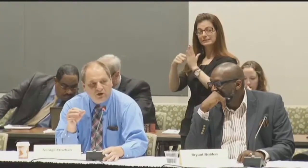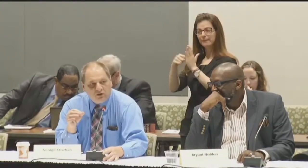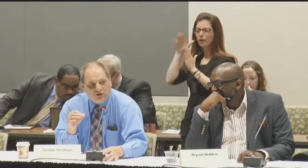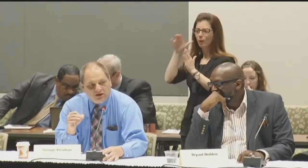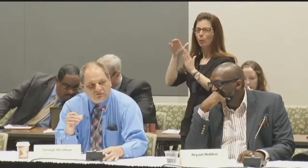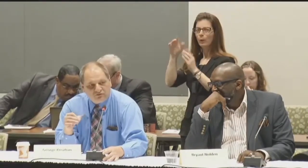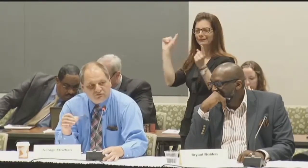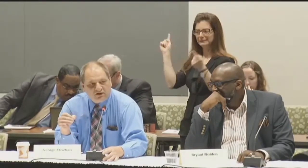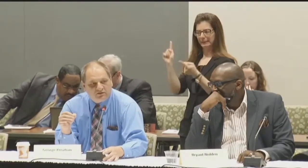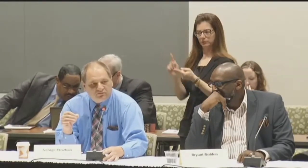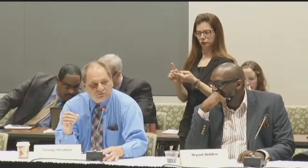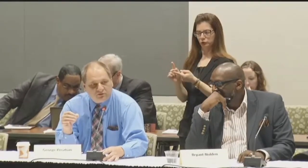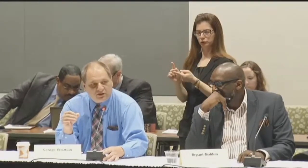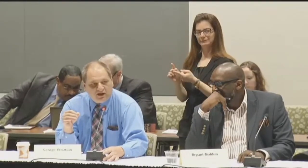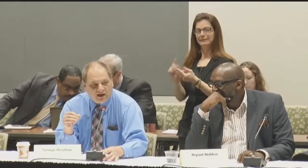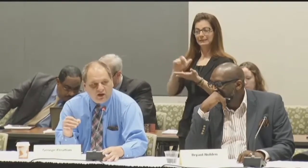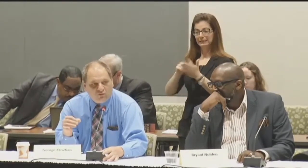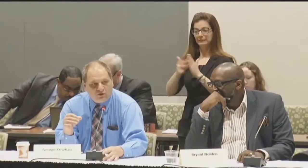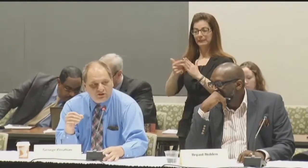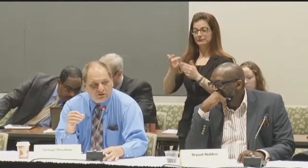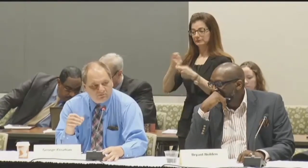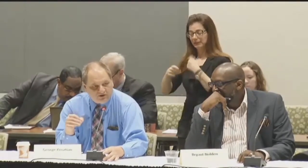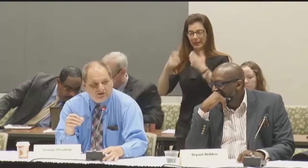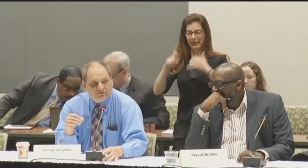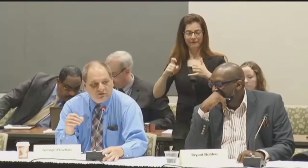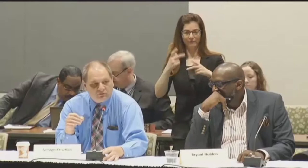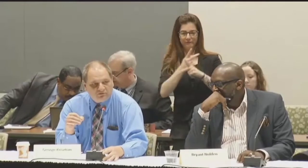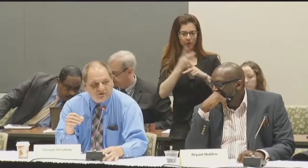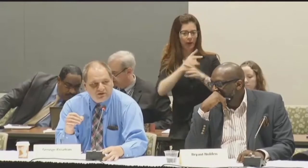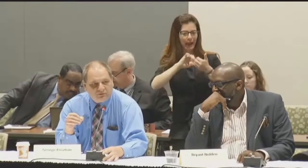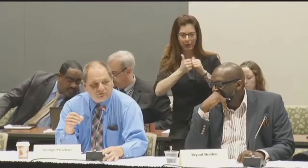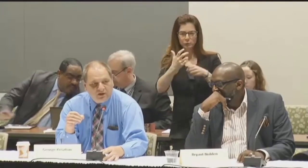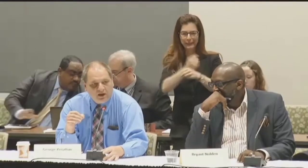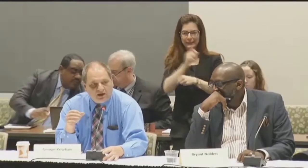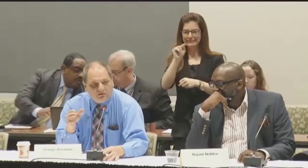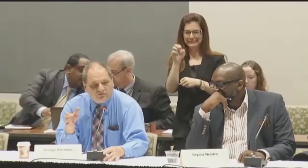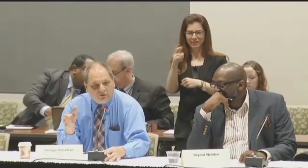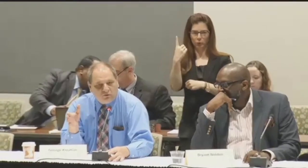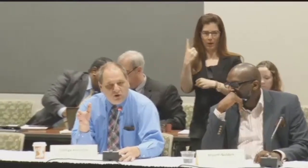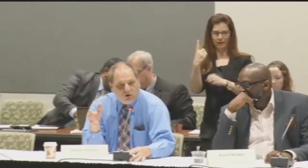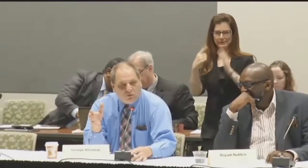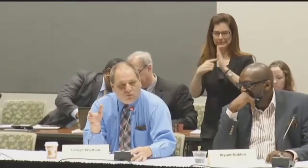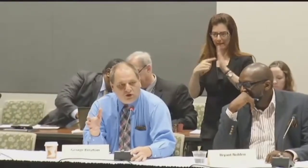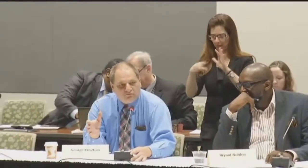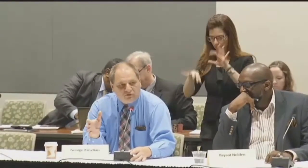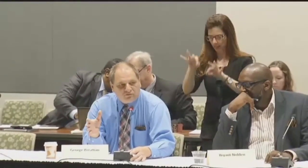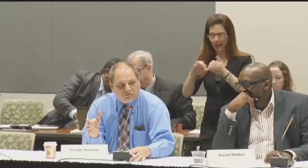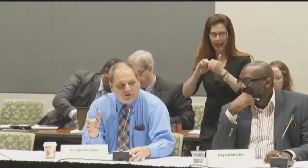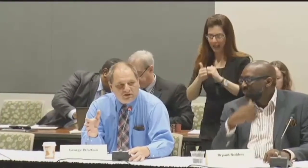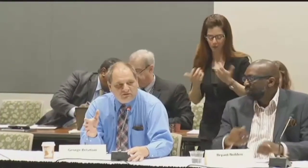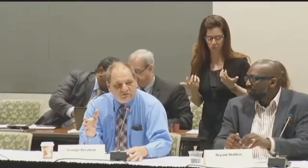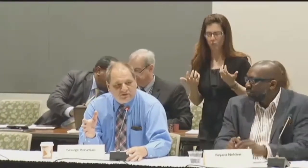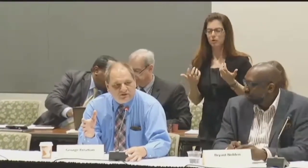point, we have to take a different look at how we obtain tier one samples. And so one of